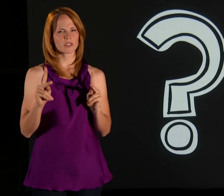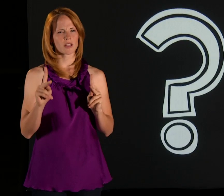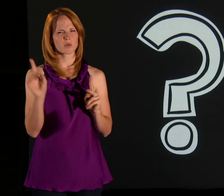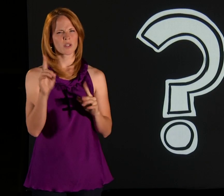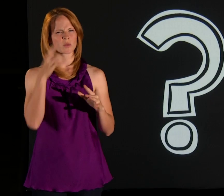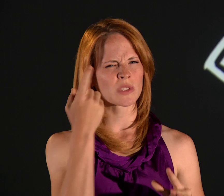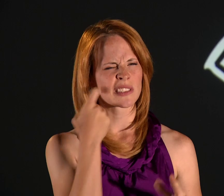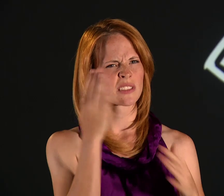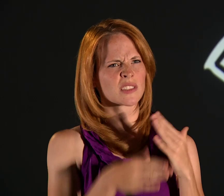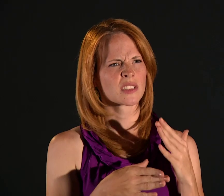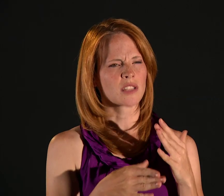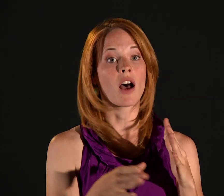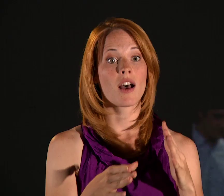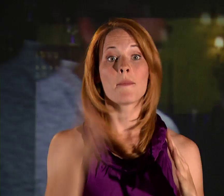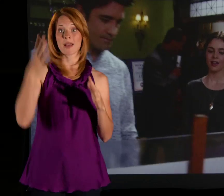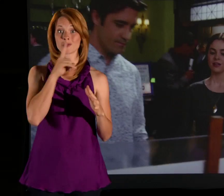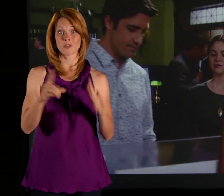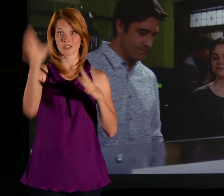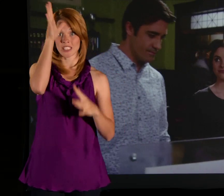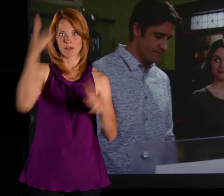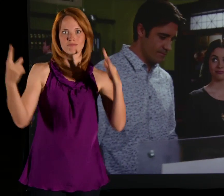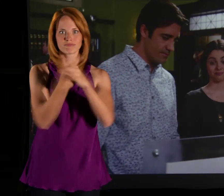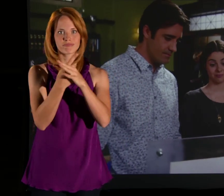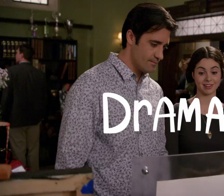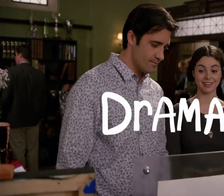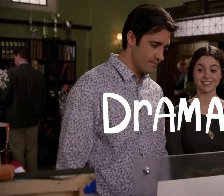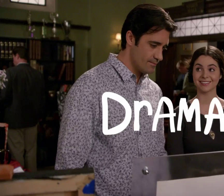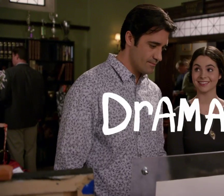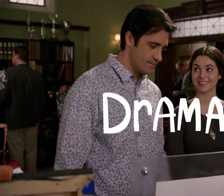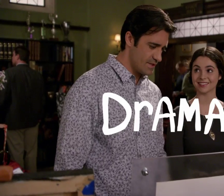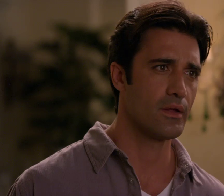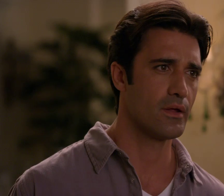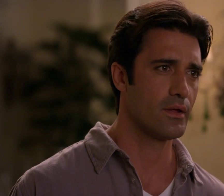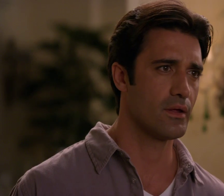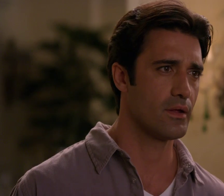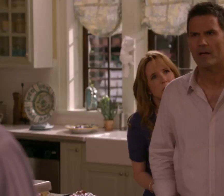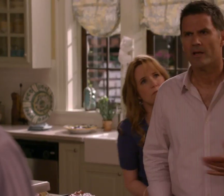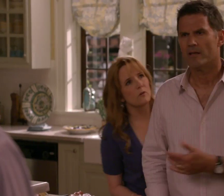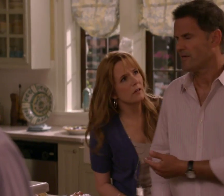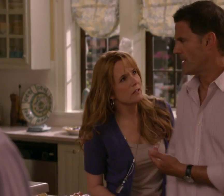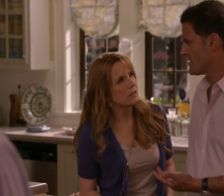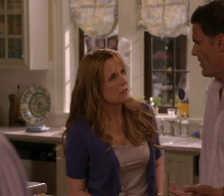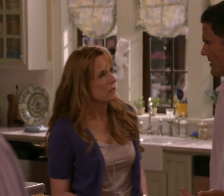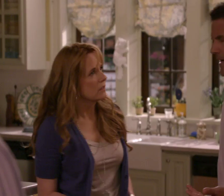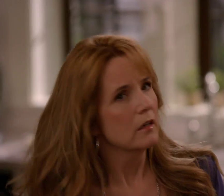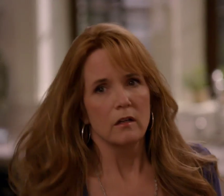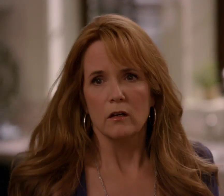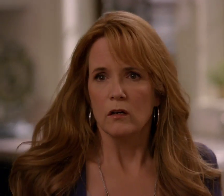Okay, where do we leave off? Oh yeah, Bay's bio dad, Angelo, showed up. Drama! John and Catherine weren't thrilled about Bay hanging out with this stranger, and